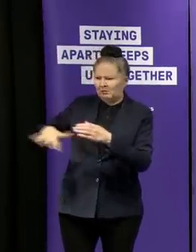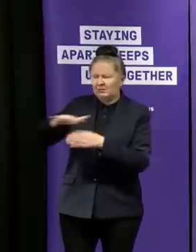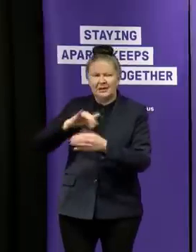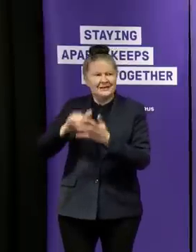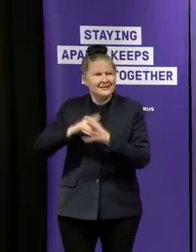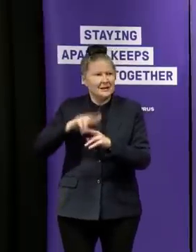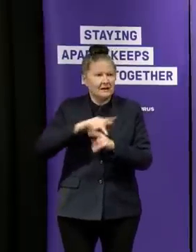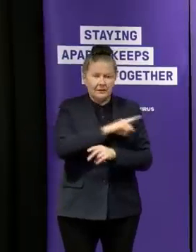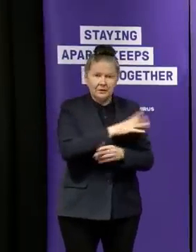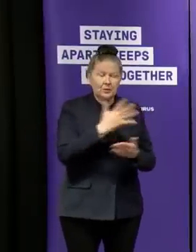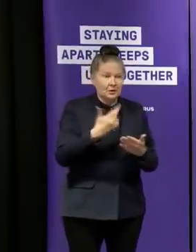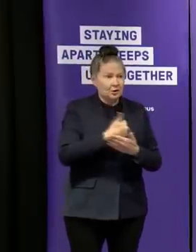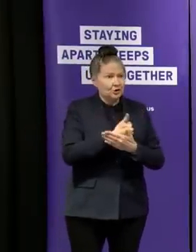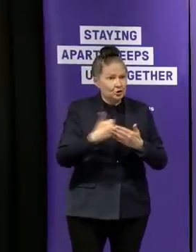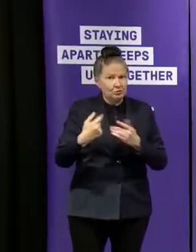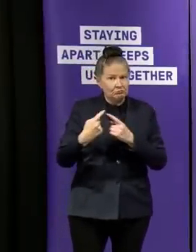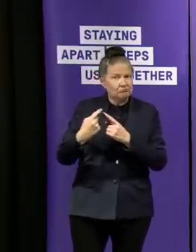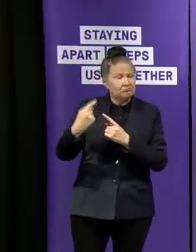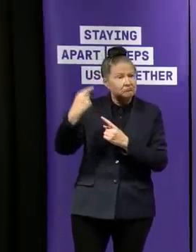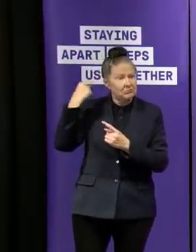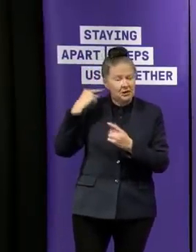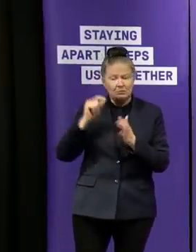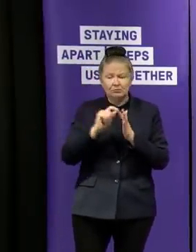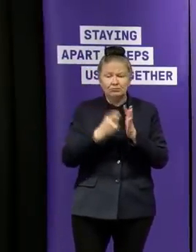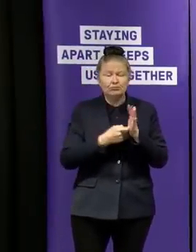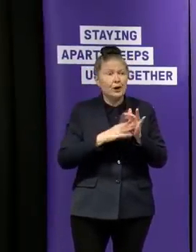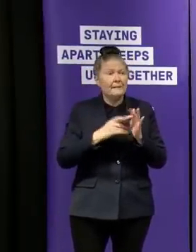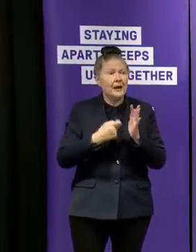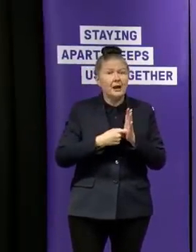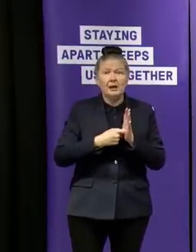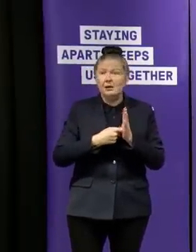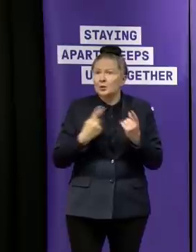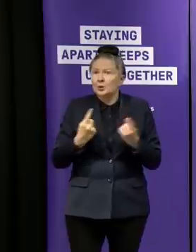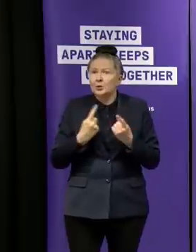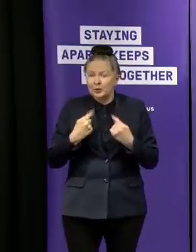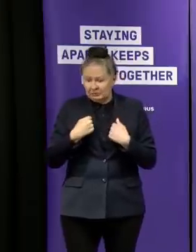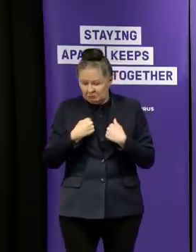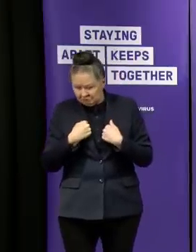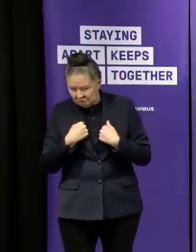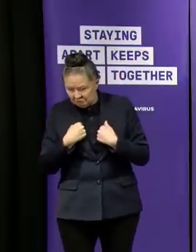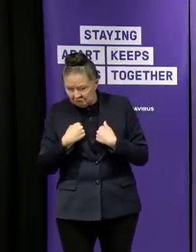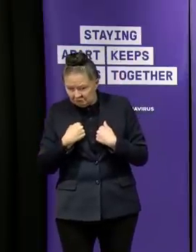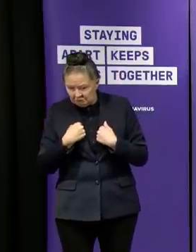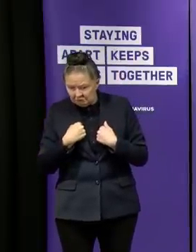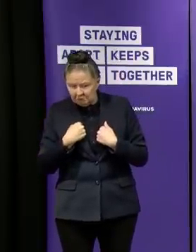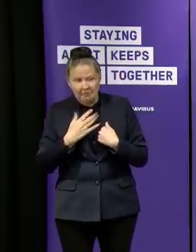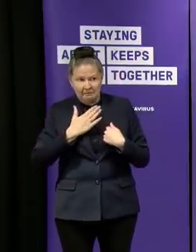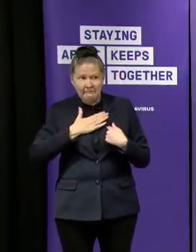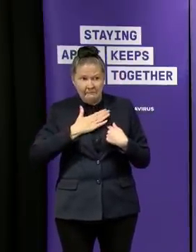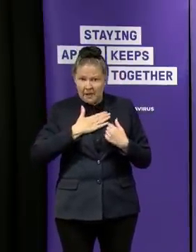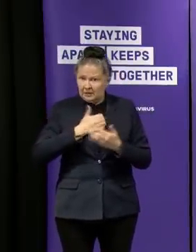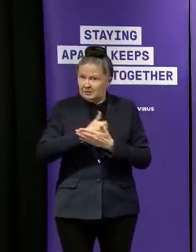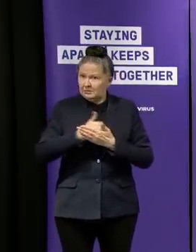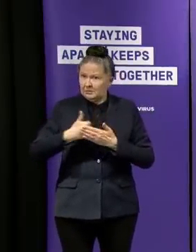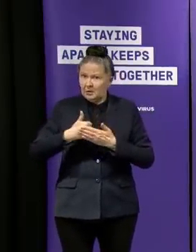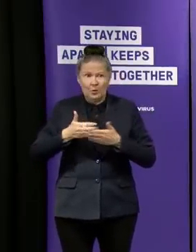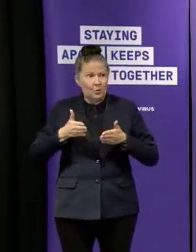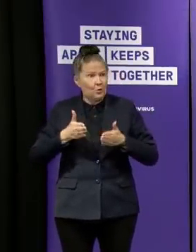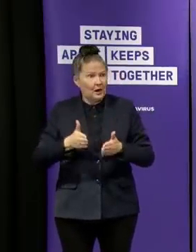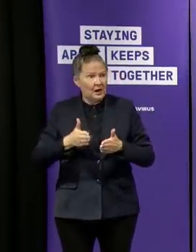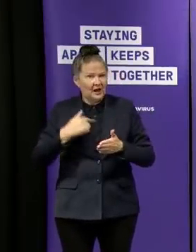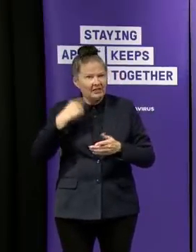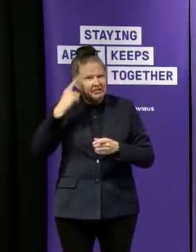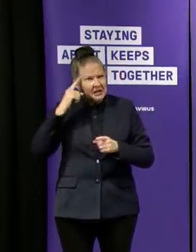long-standing custom and practice that the Premier of the day won't necessarily go and do, and well, certainly it's my standing practice, and I think it